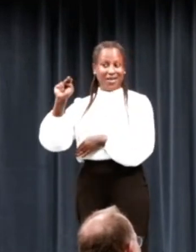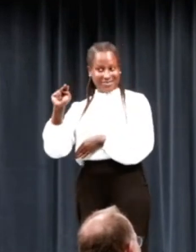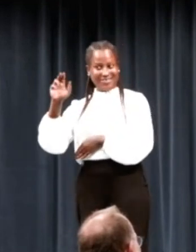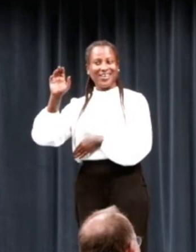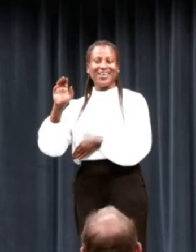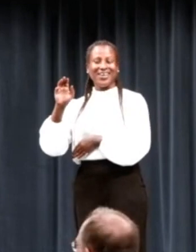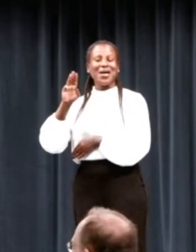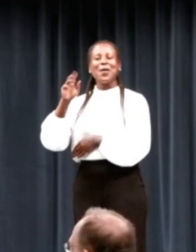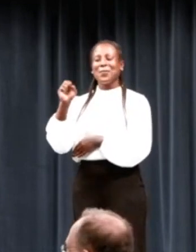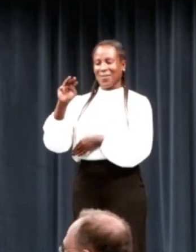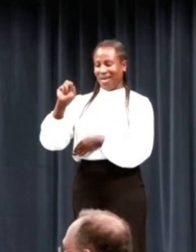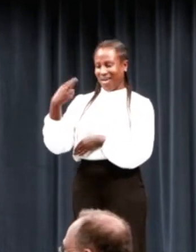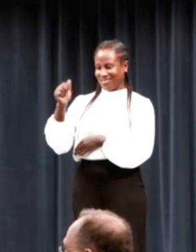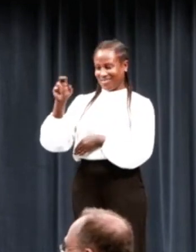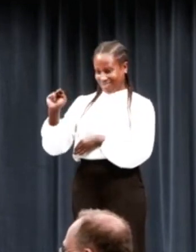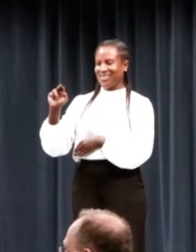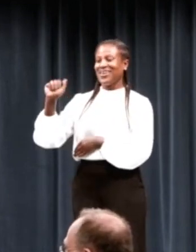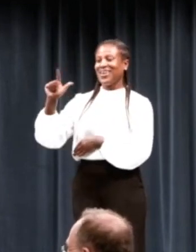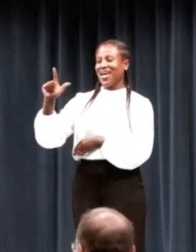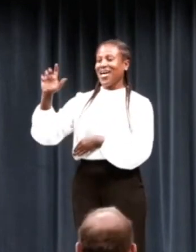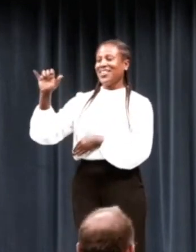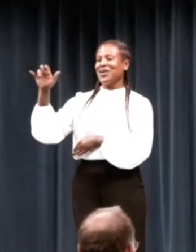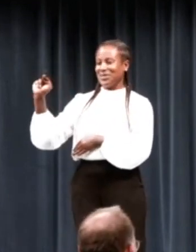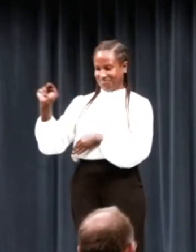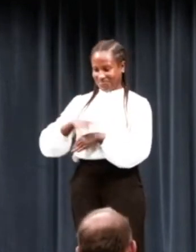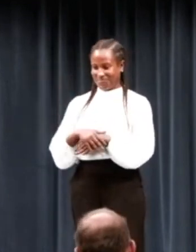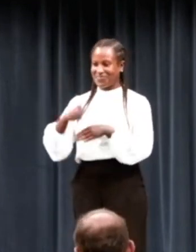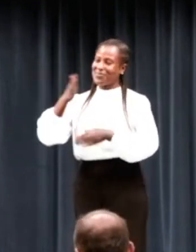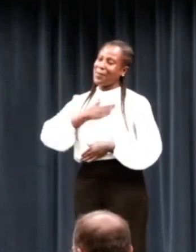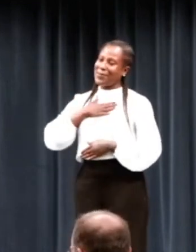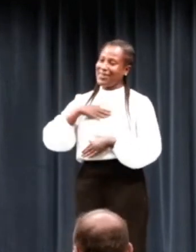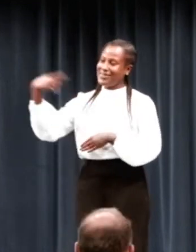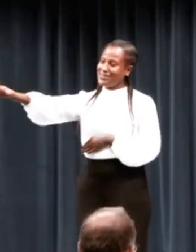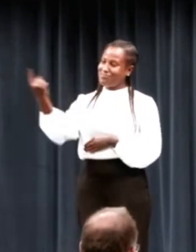The Honorable Mahassan El Amin. Please come forward.